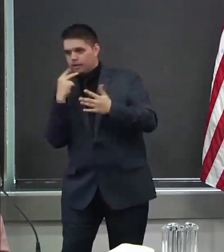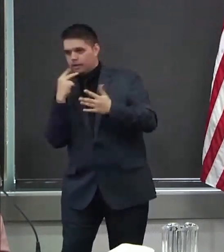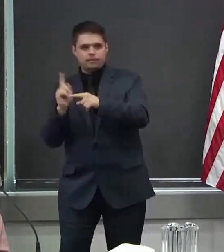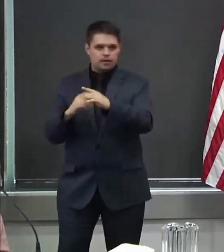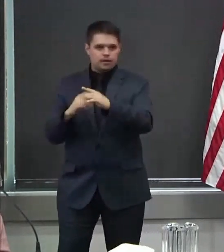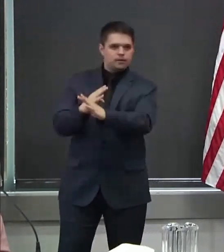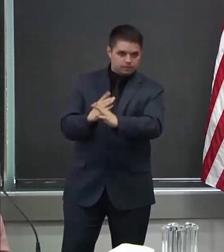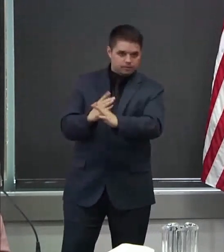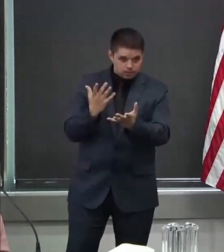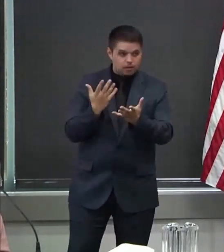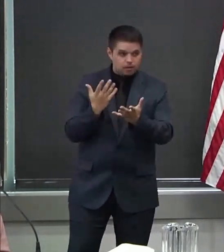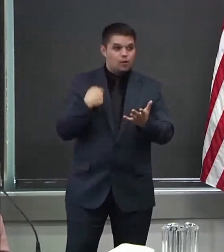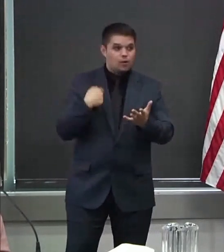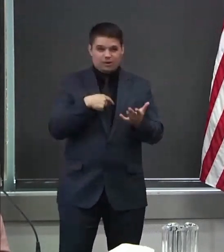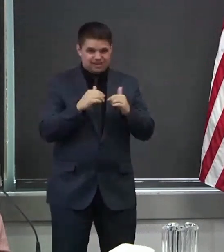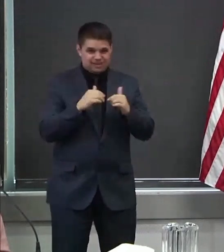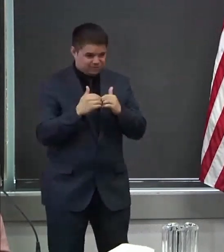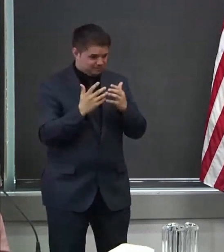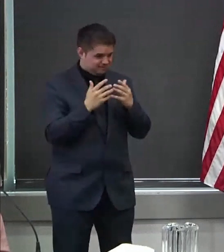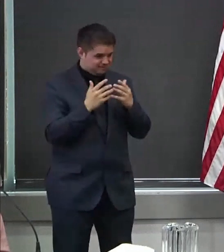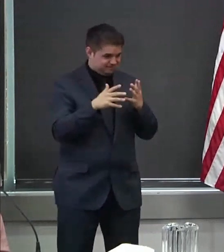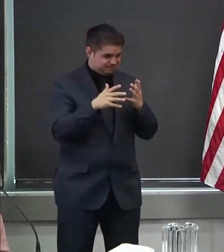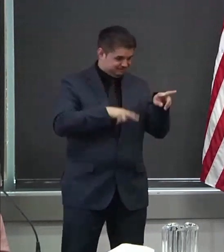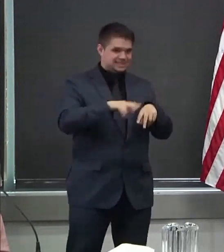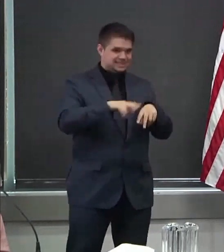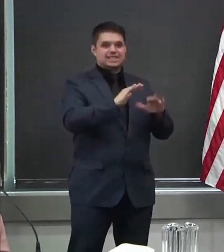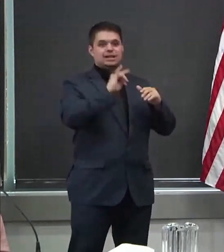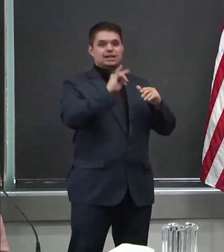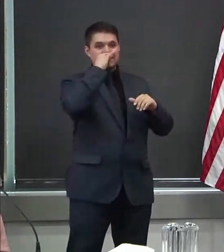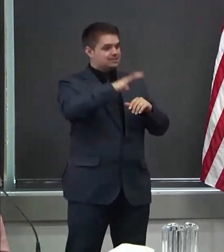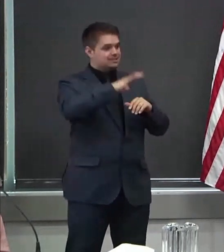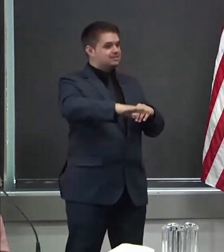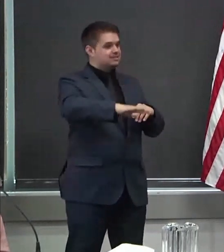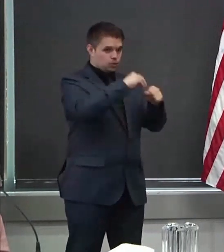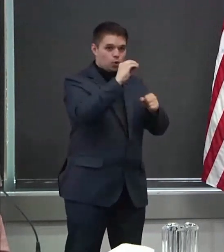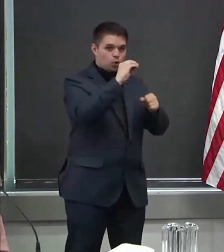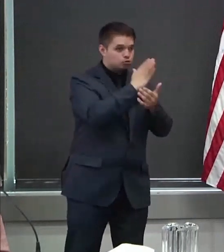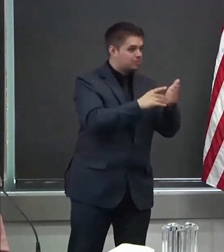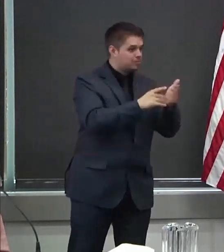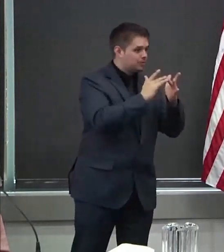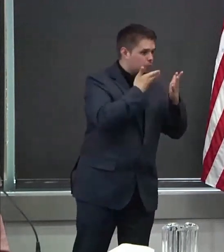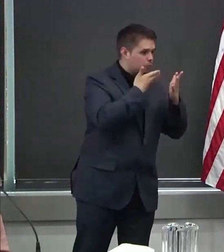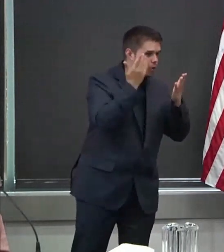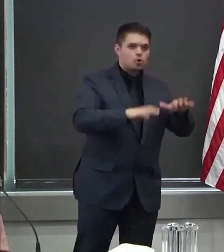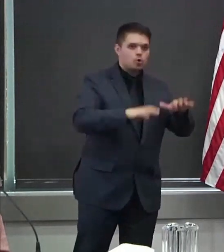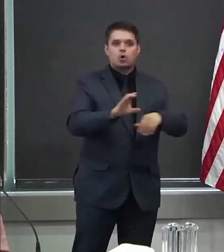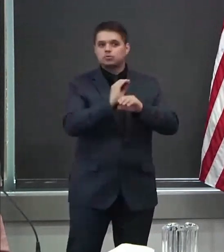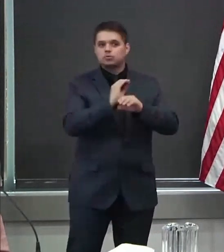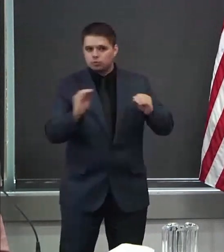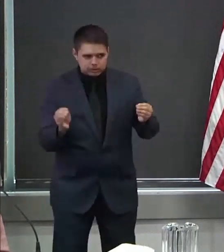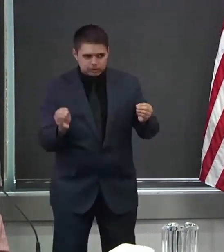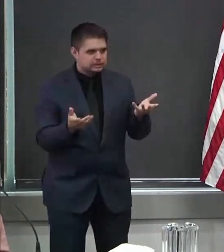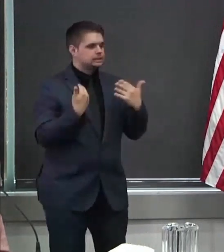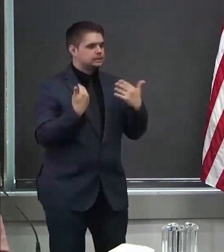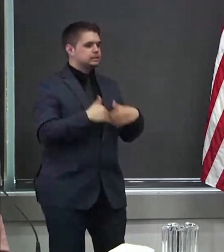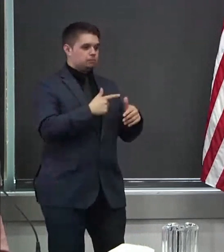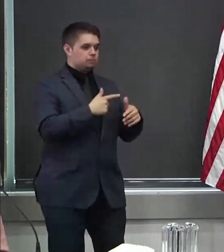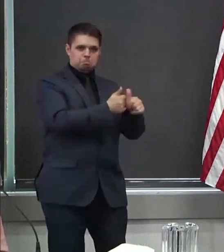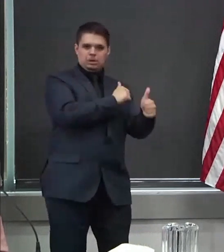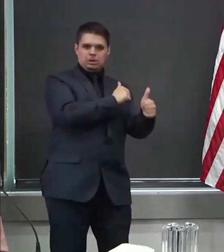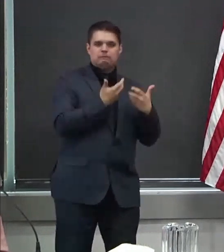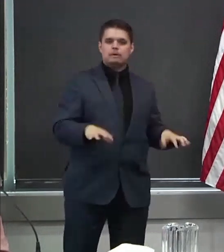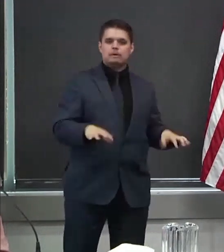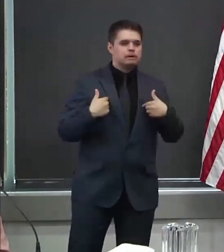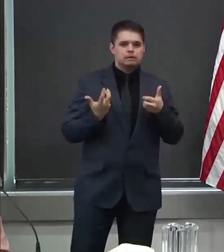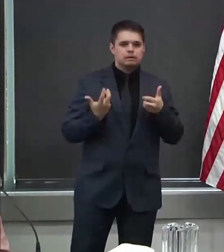kids across the state at a disadvantage because of lack of access to the internet. So we are going to